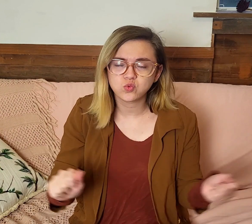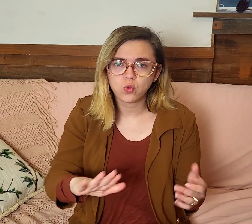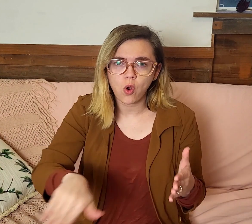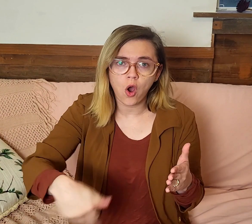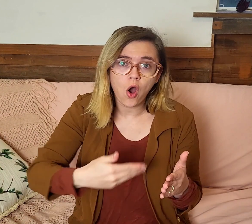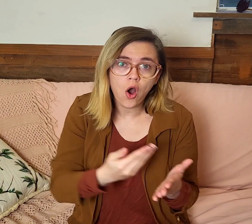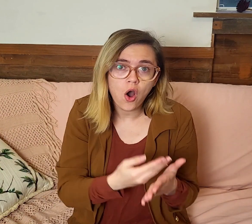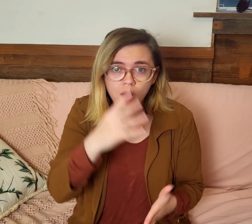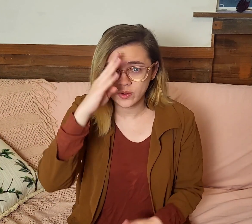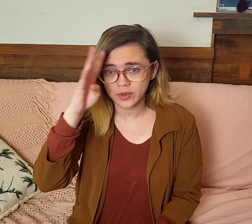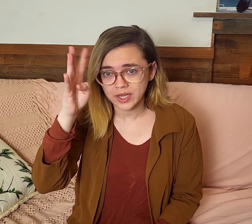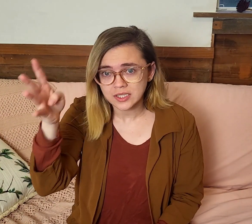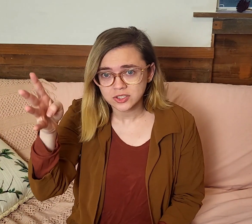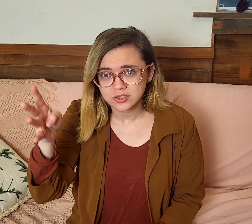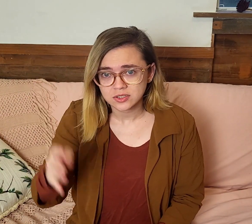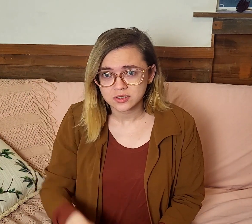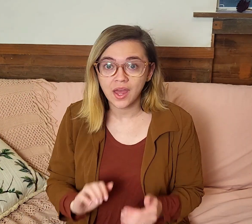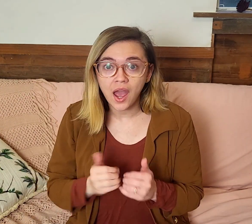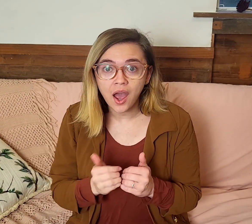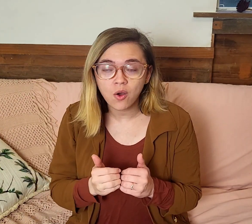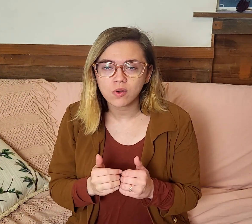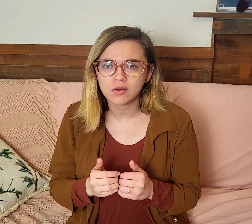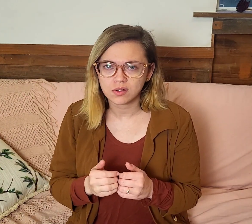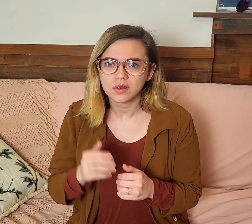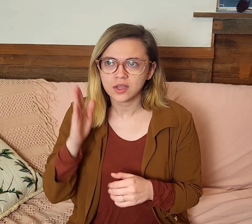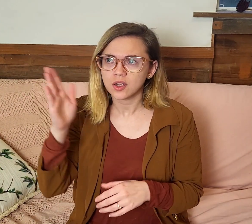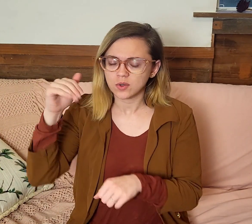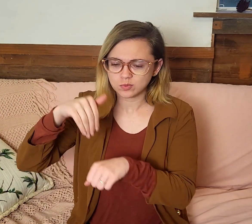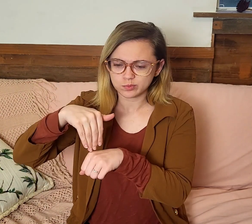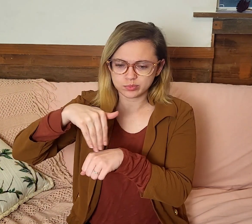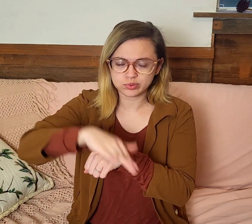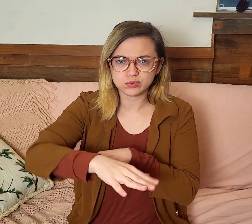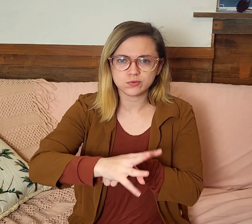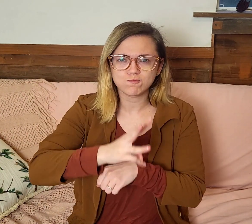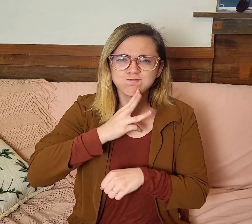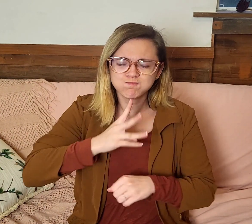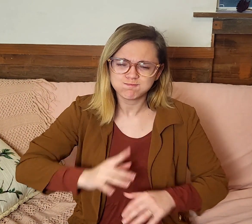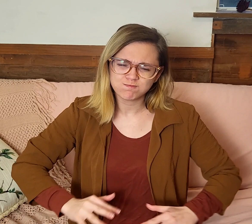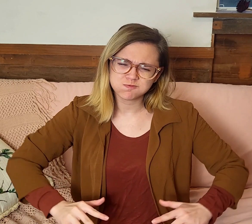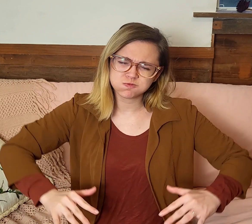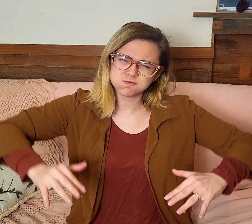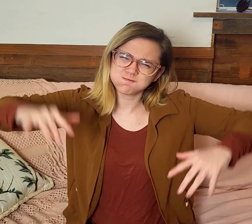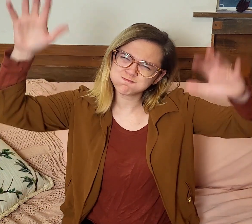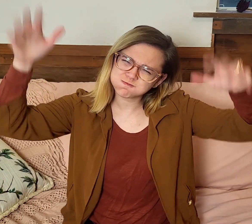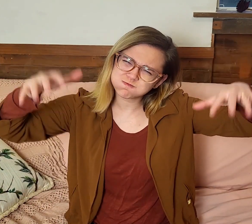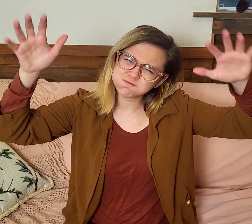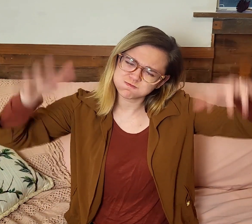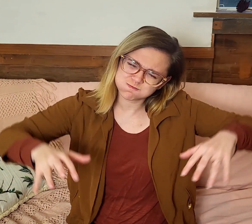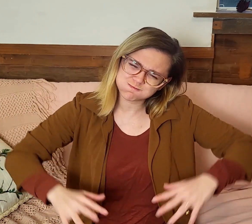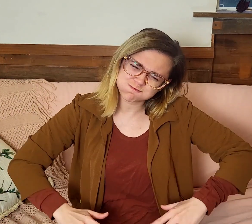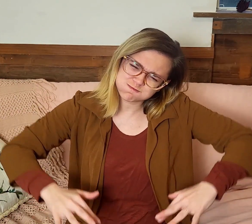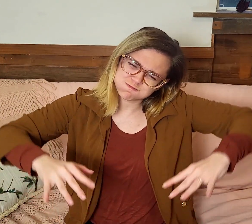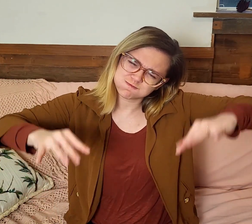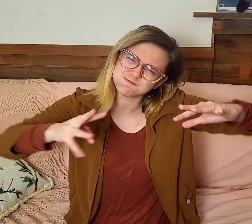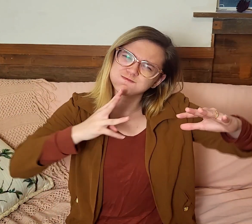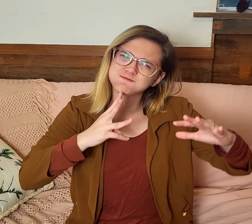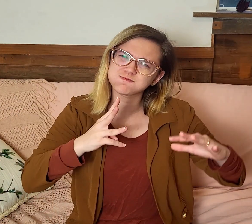all of creation by sending a flood and rain waters to sweep over the